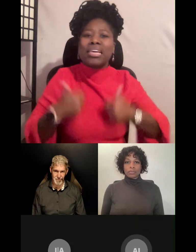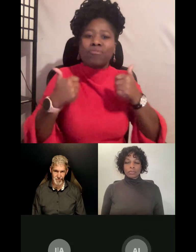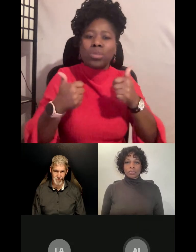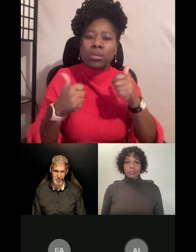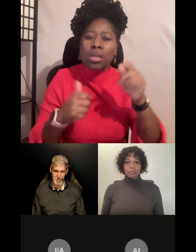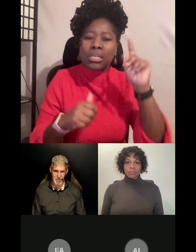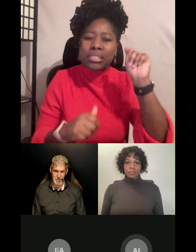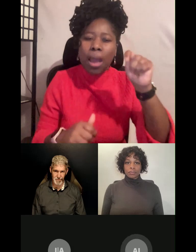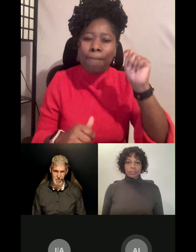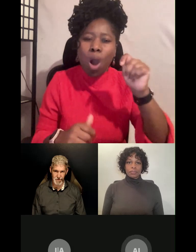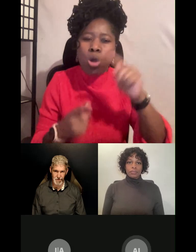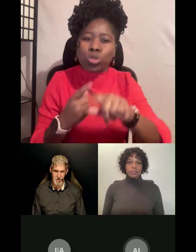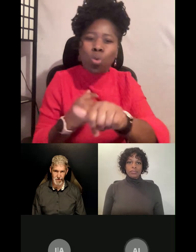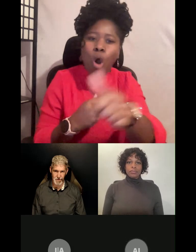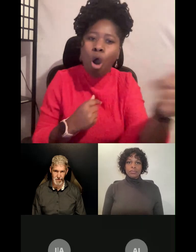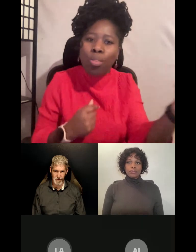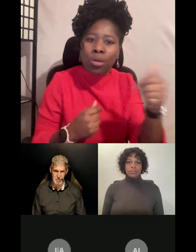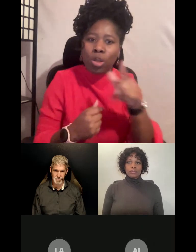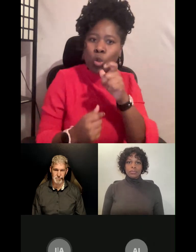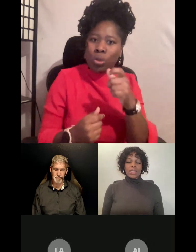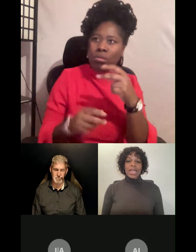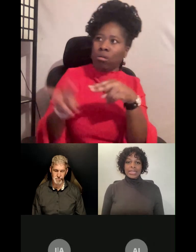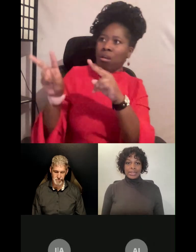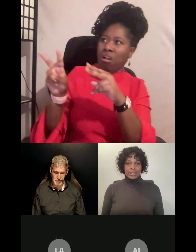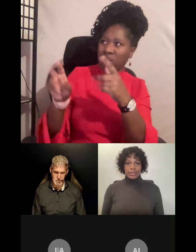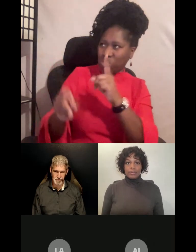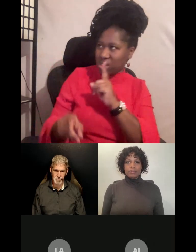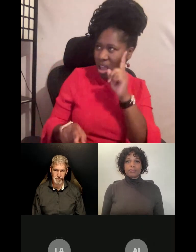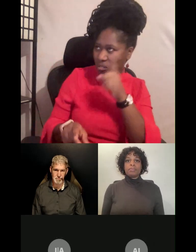made. And also, um,